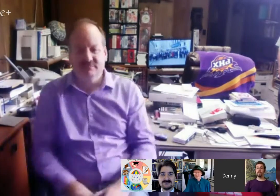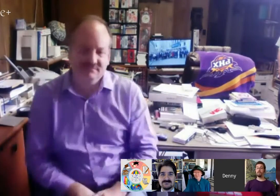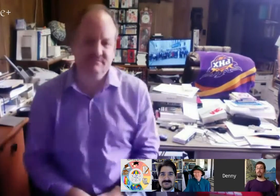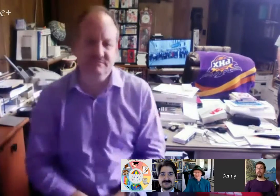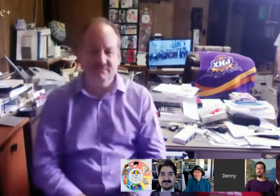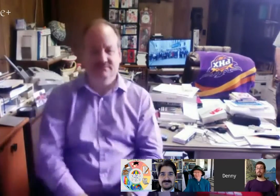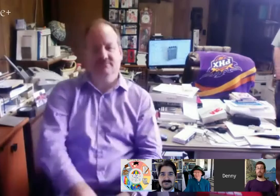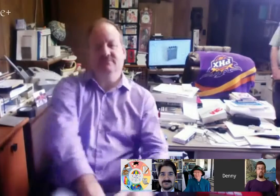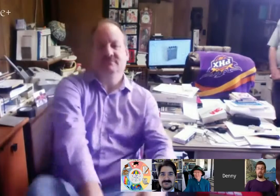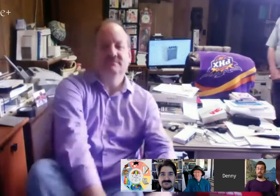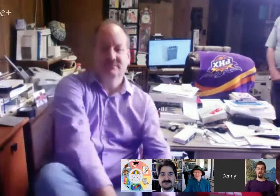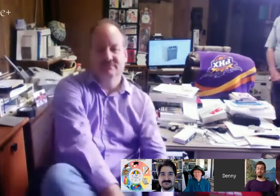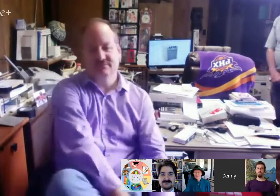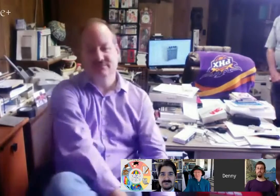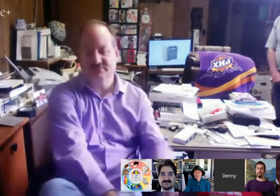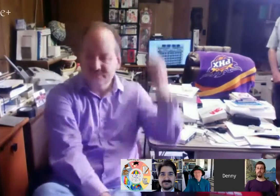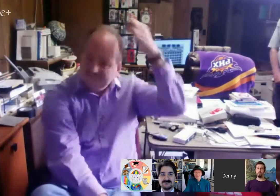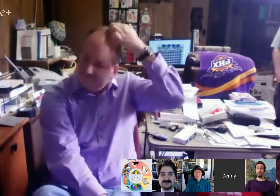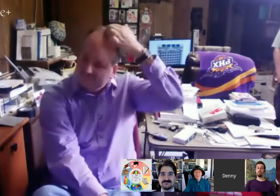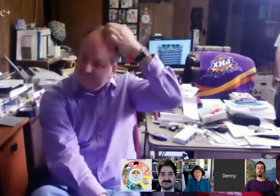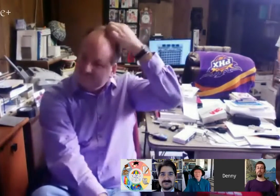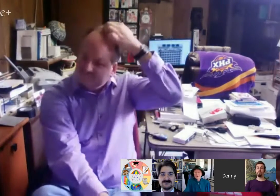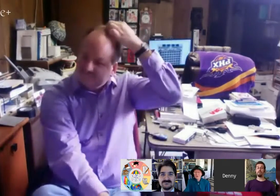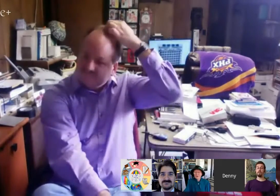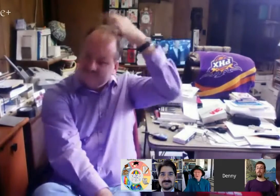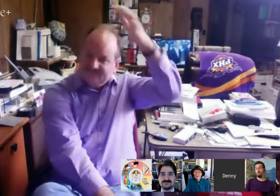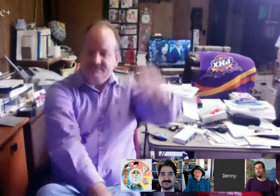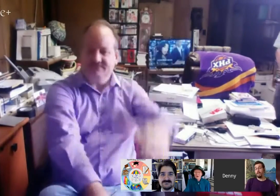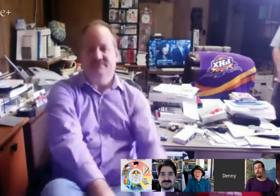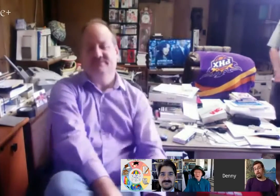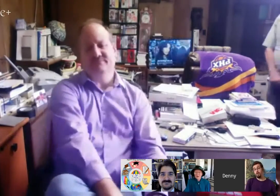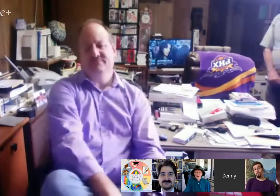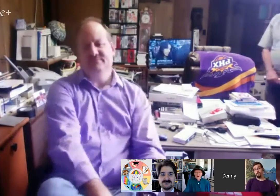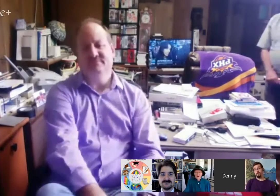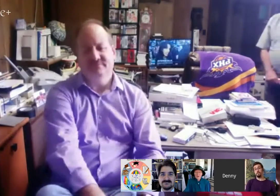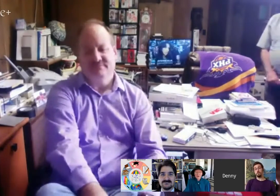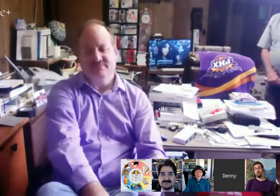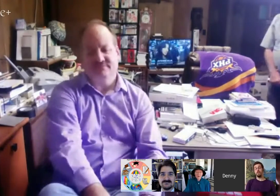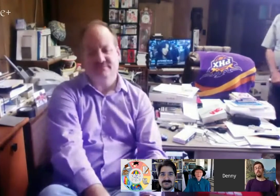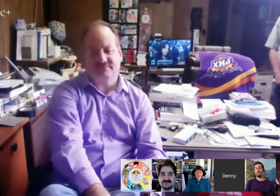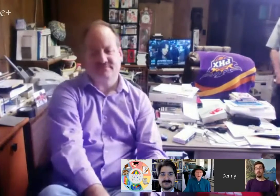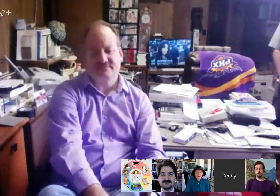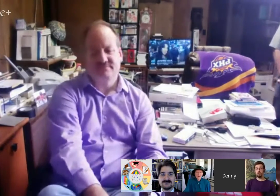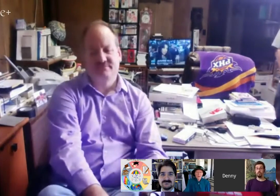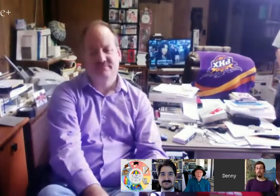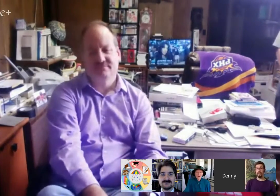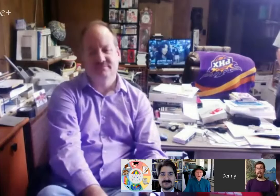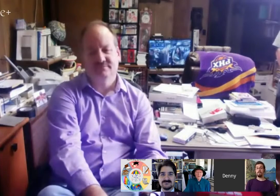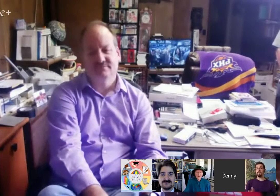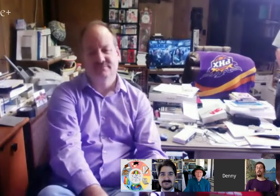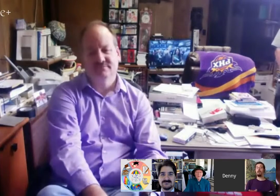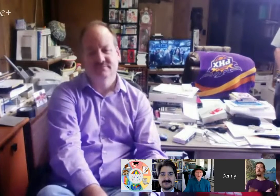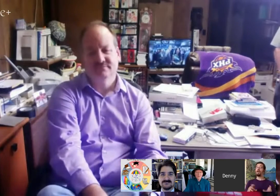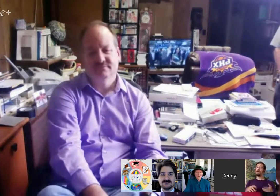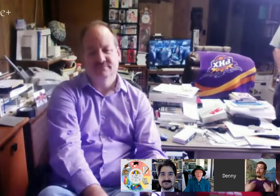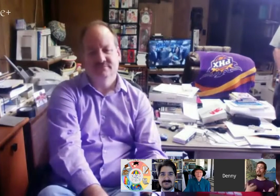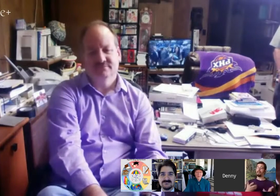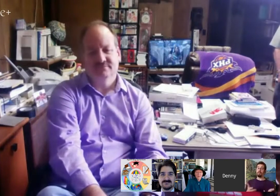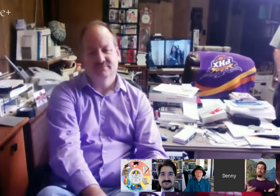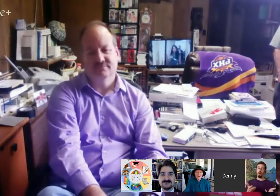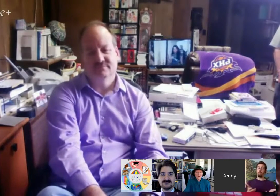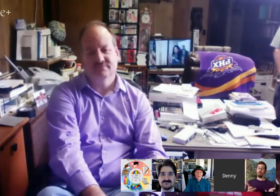early age would have been a great improvement. And so that's why I do feel so strongly that children should have it